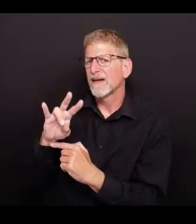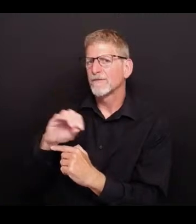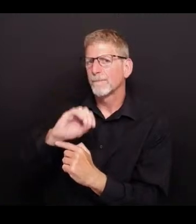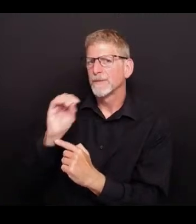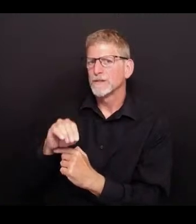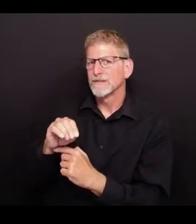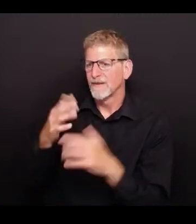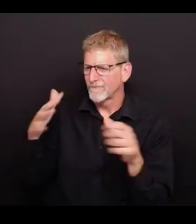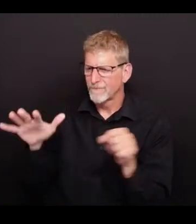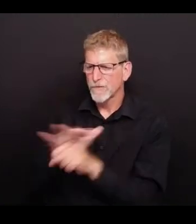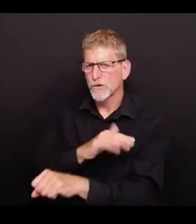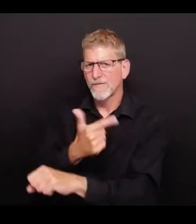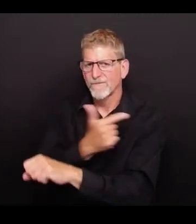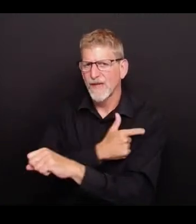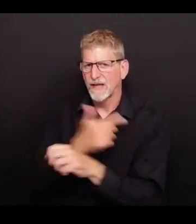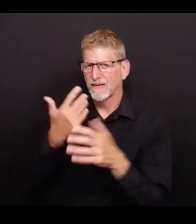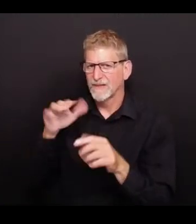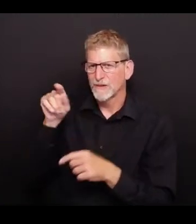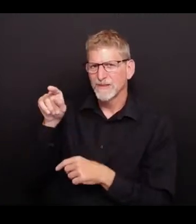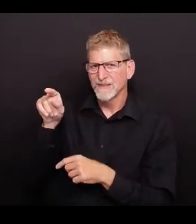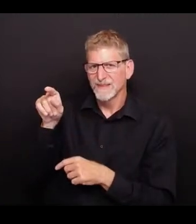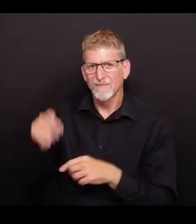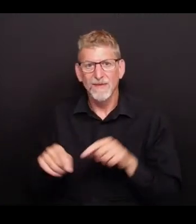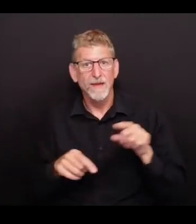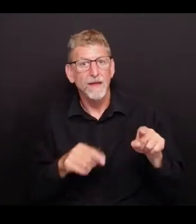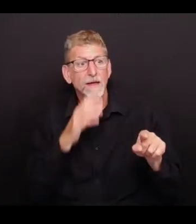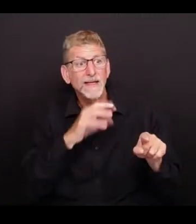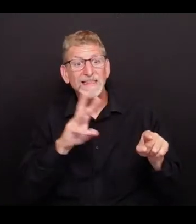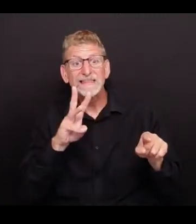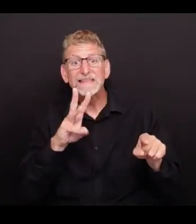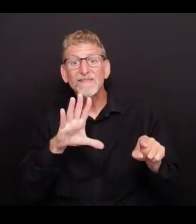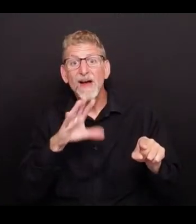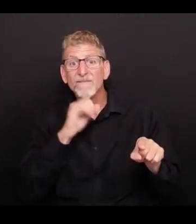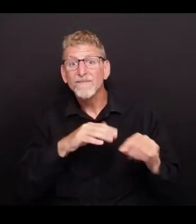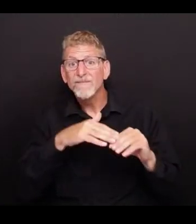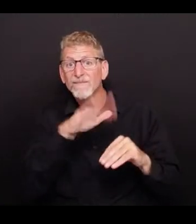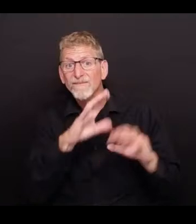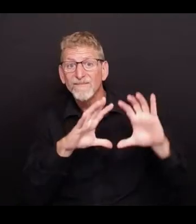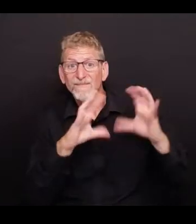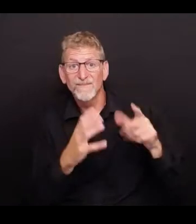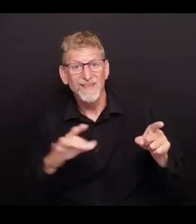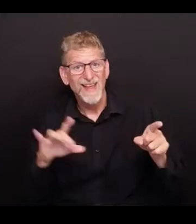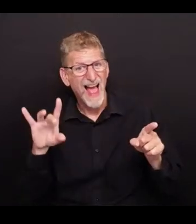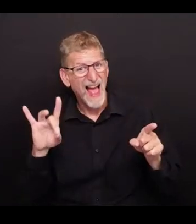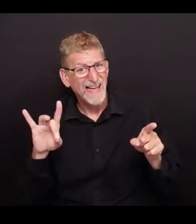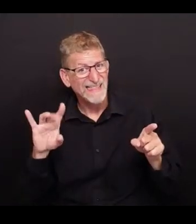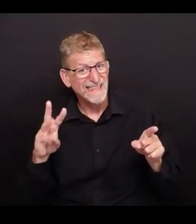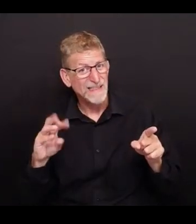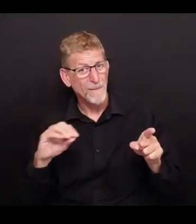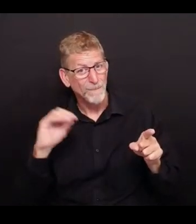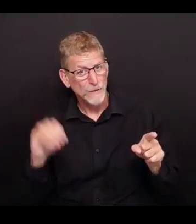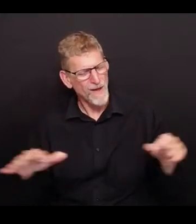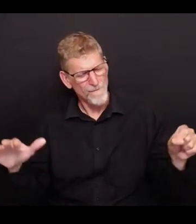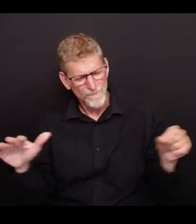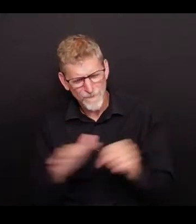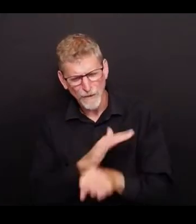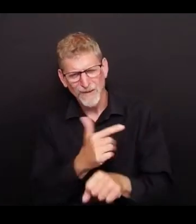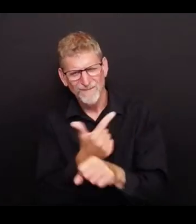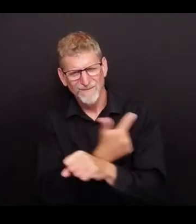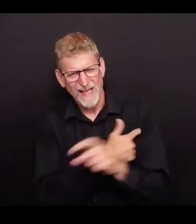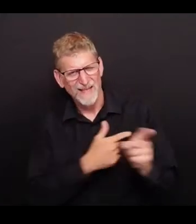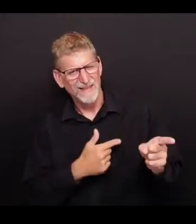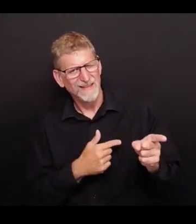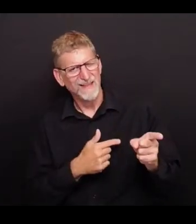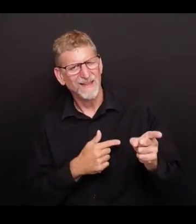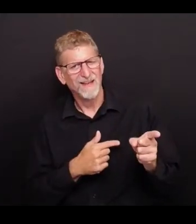vaccination series. And if we look at people 65 and older, it's 86%. So we're making progress in